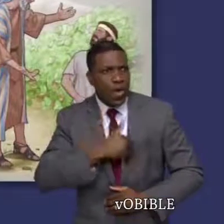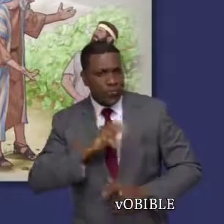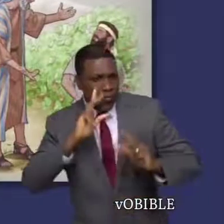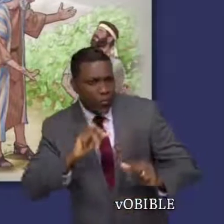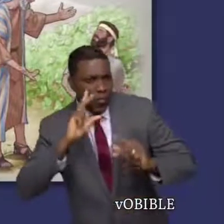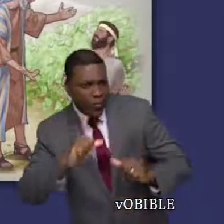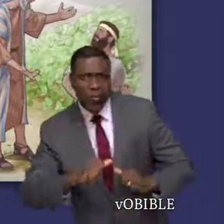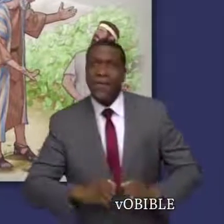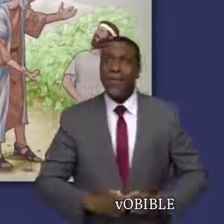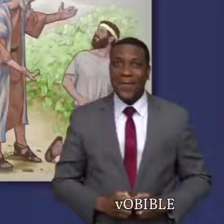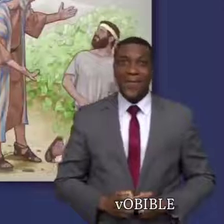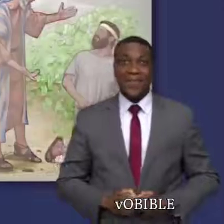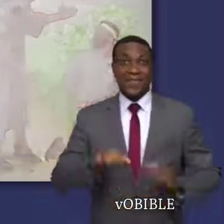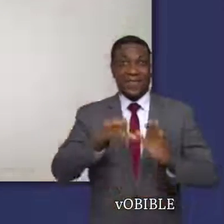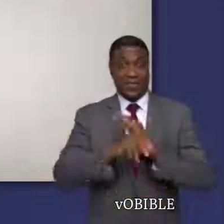workers.